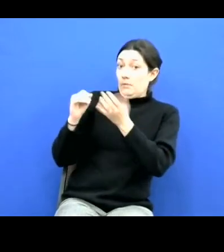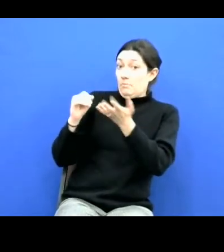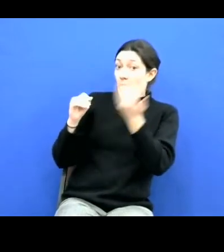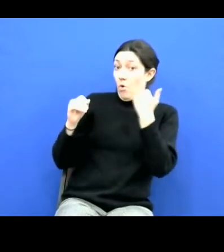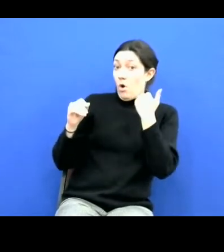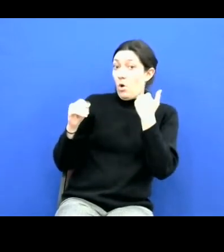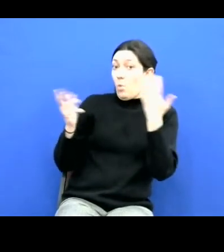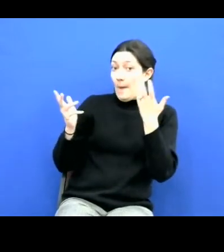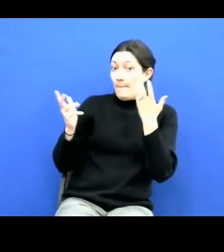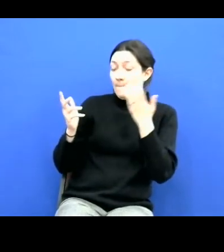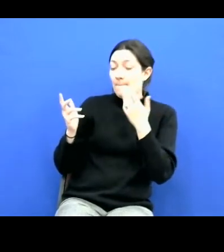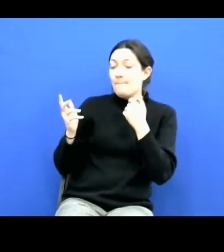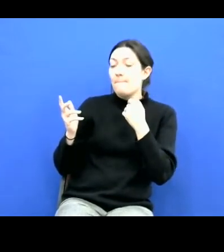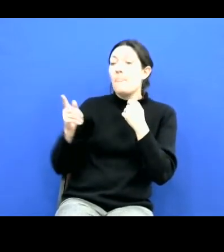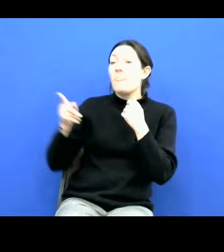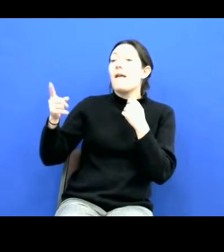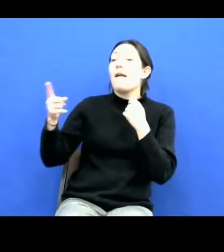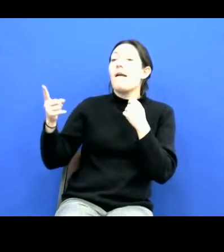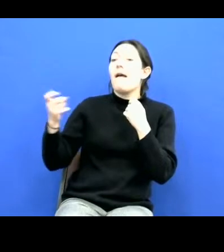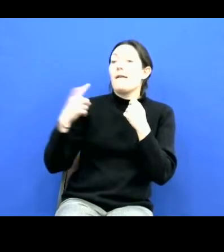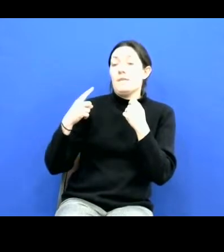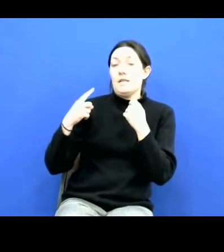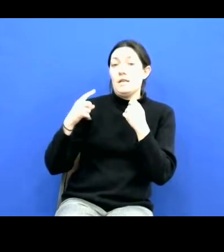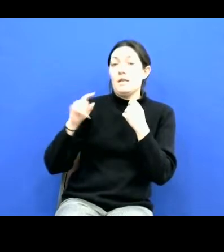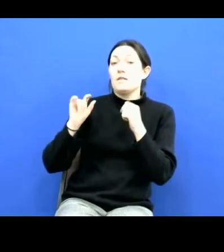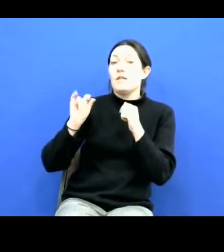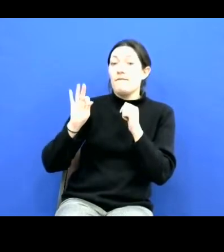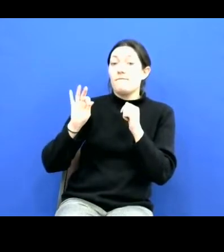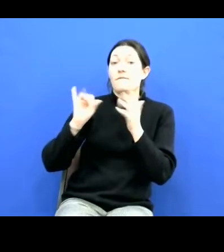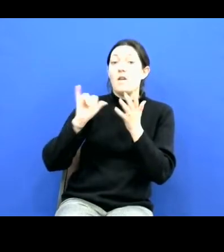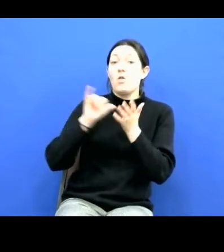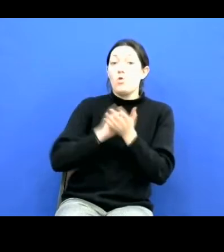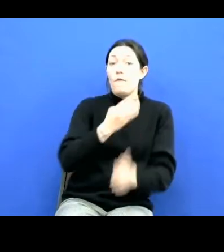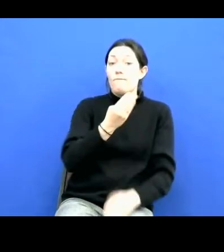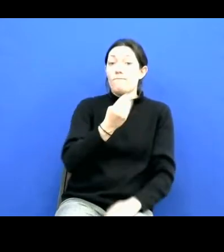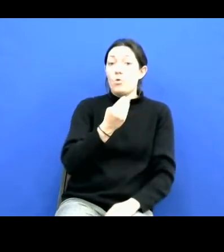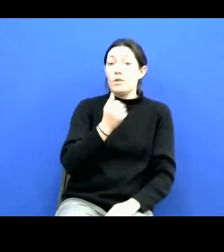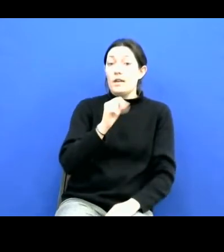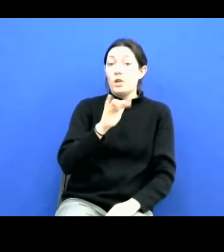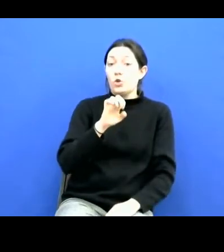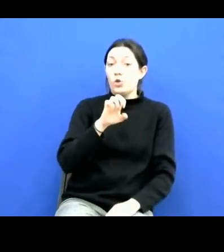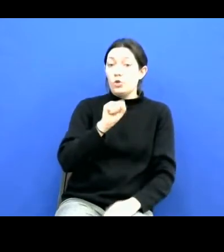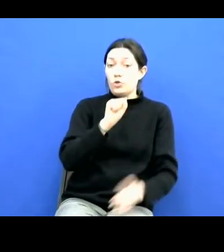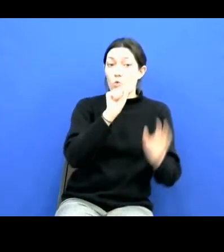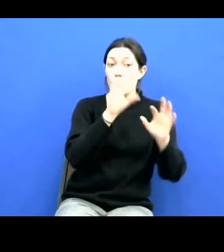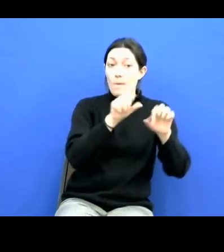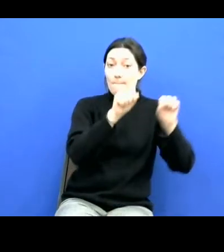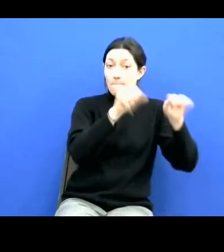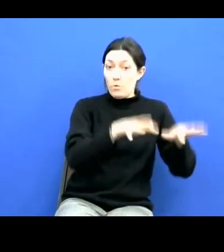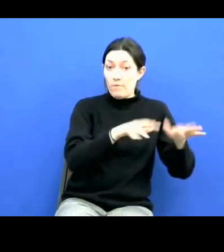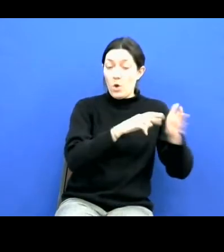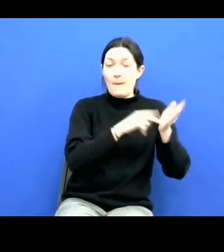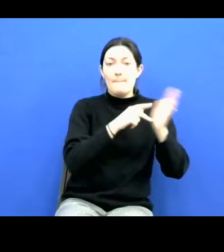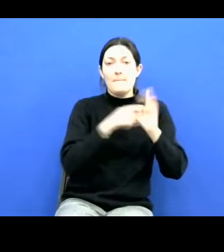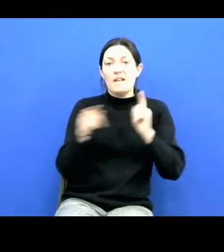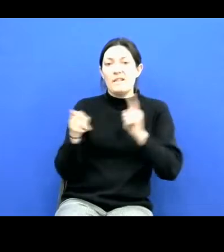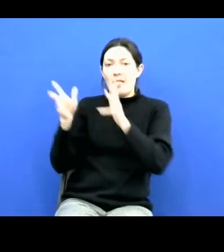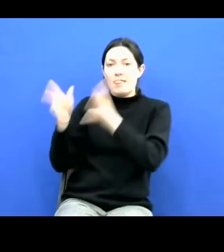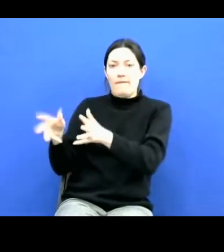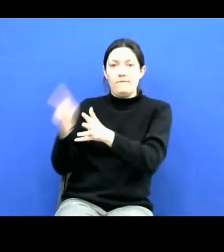the question was whether the removal of those 14 acres would cause them not to farm the other